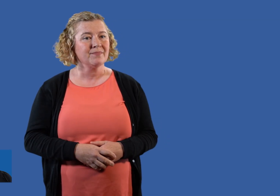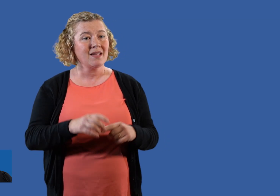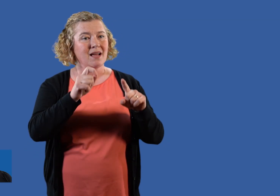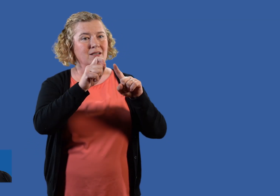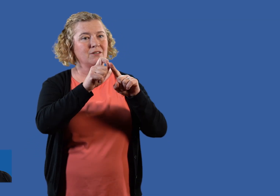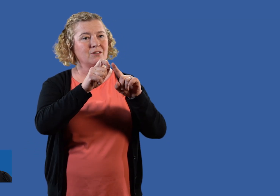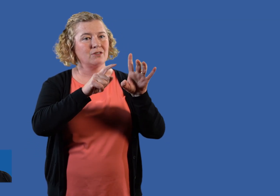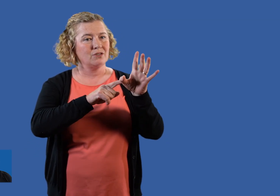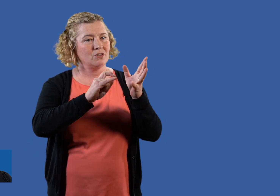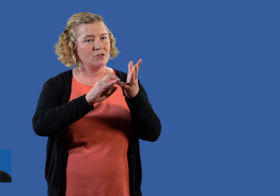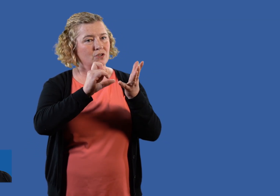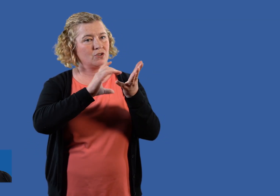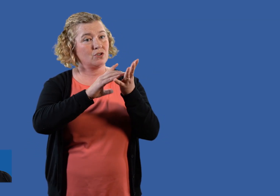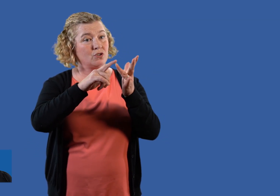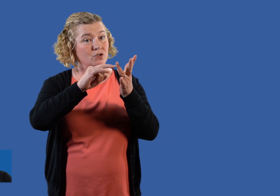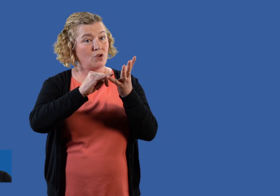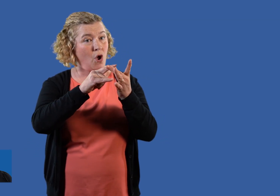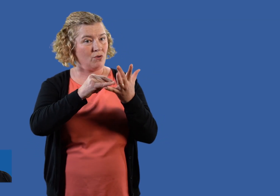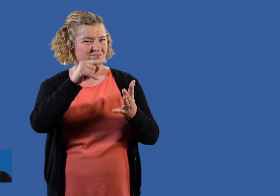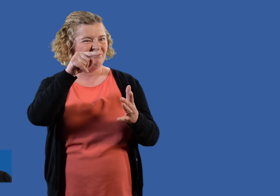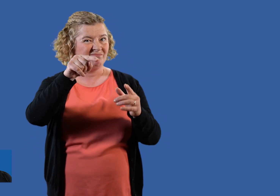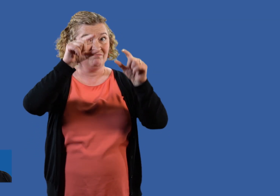You've got psychosis, and under this, you've got